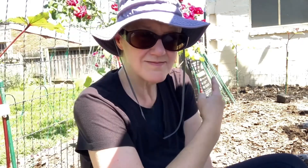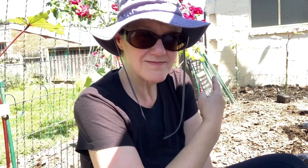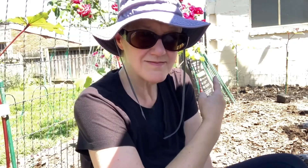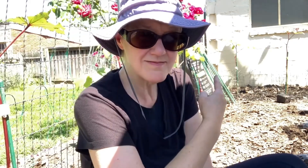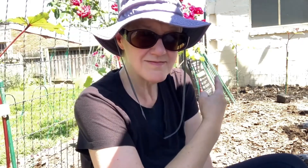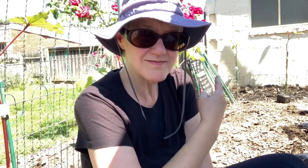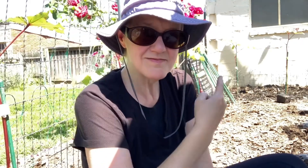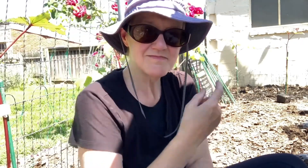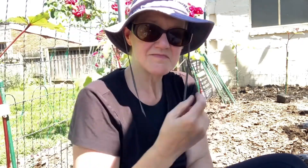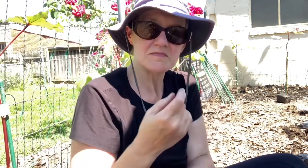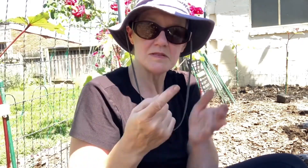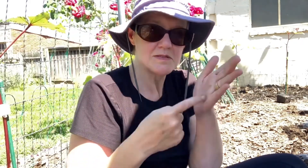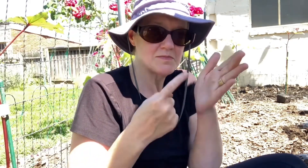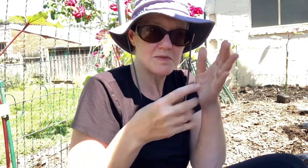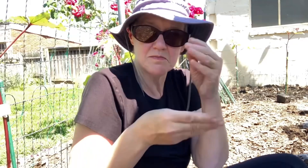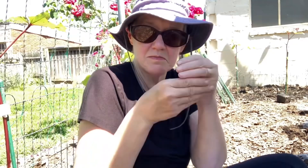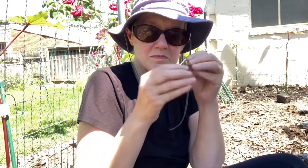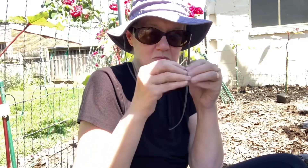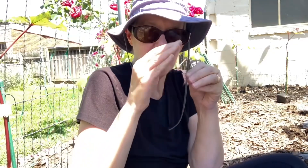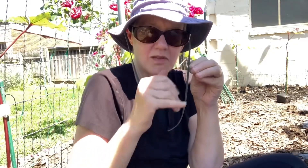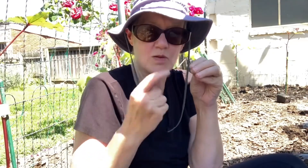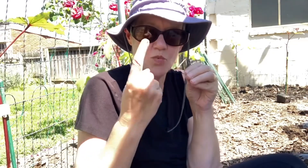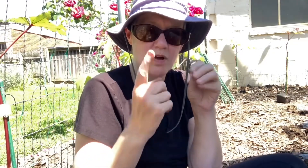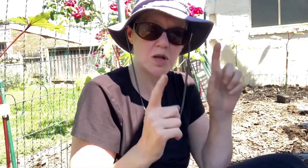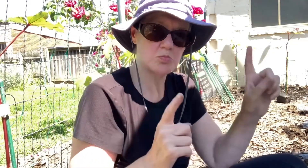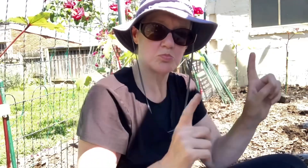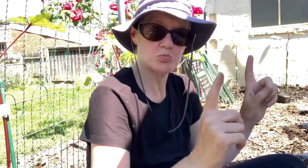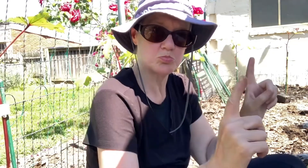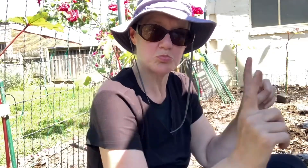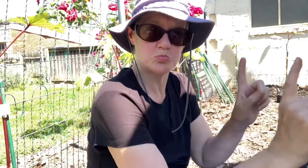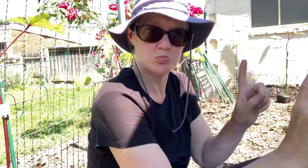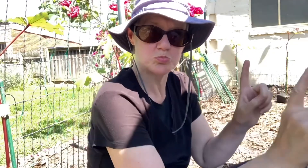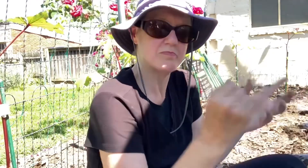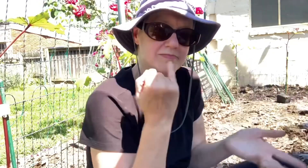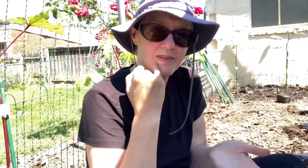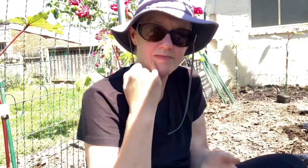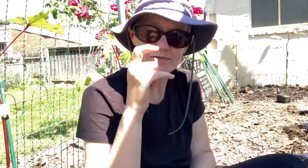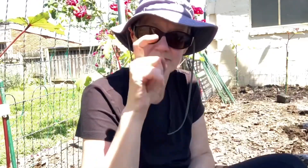See, they're back over there. Sometimes I add more than one.